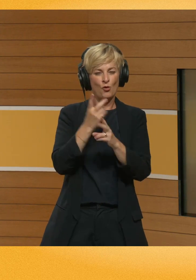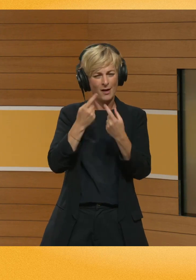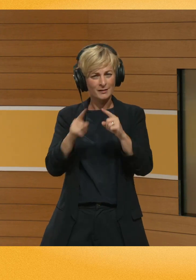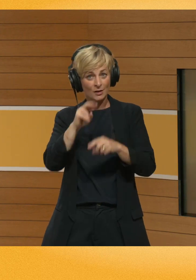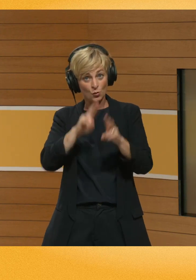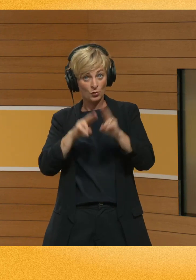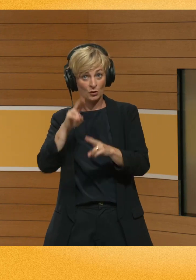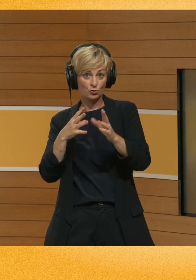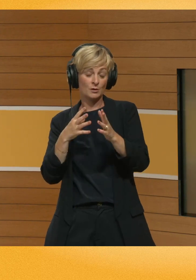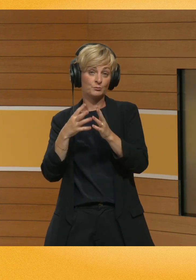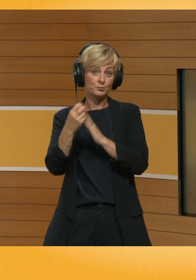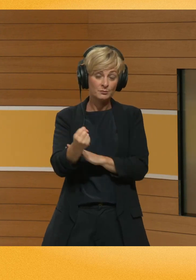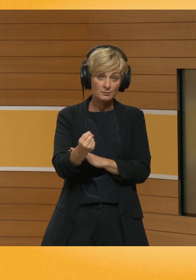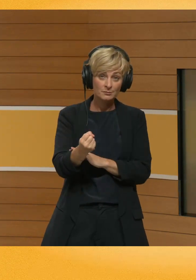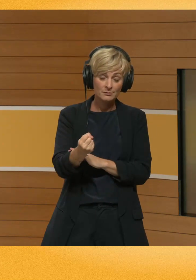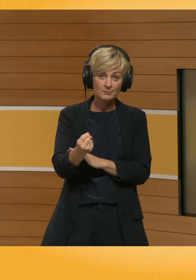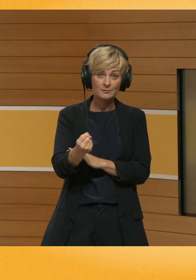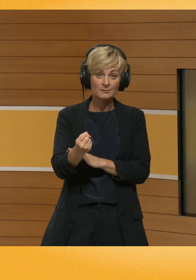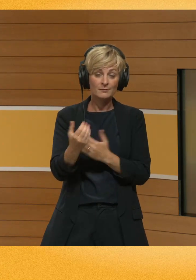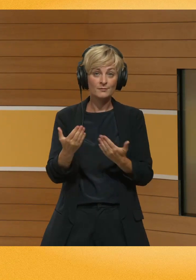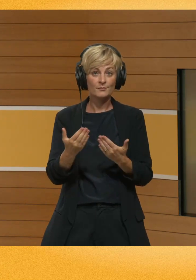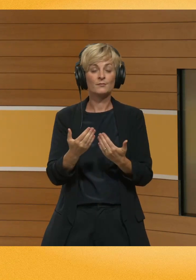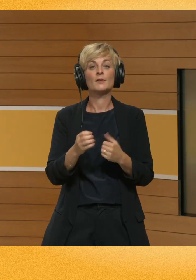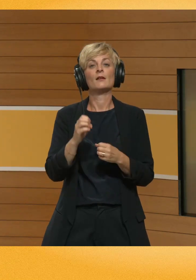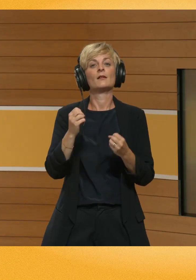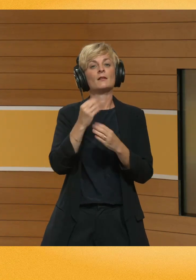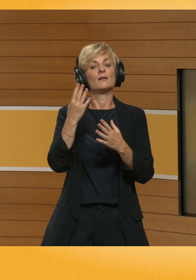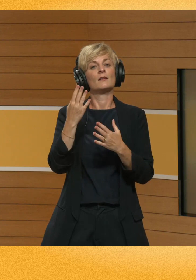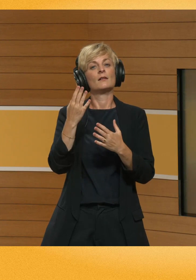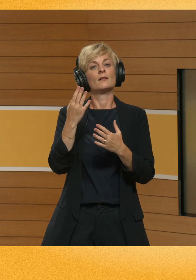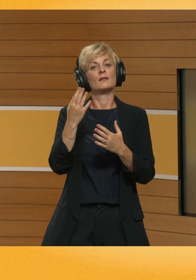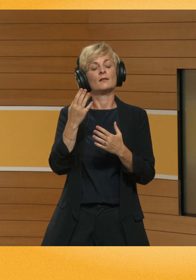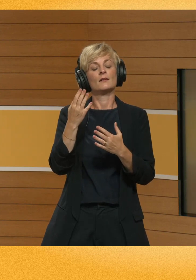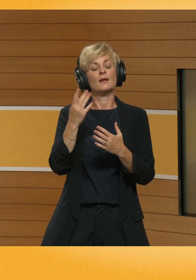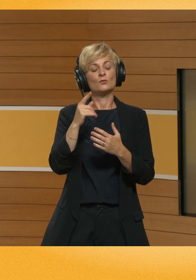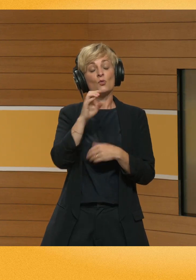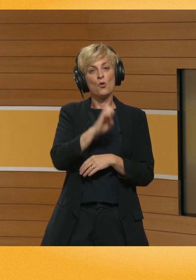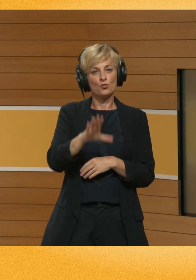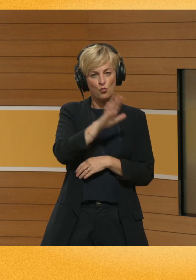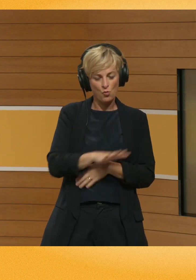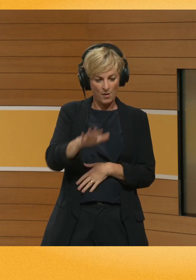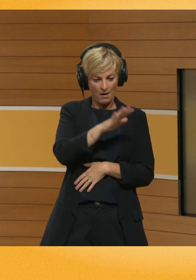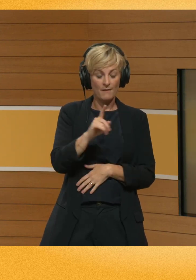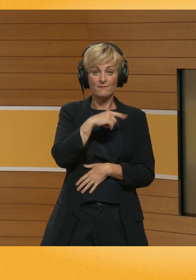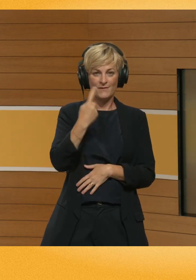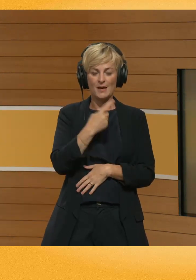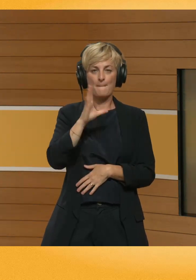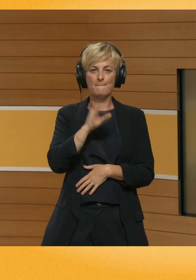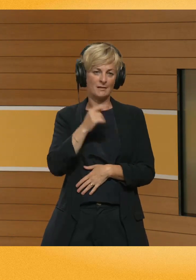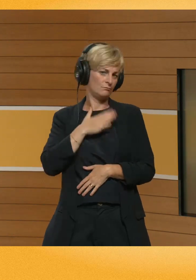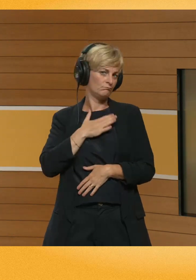when communicating with our twin hospital, the Magnet model is just focused on nurses,